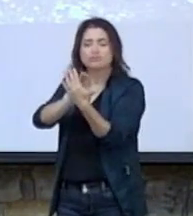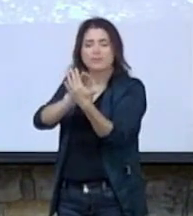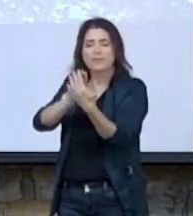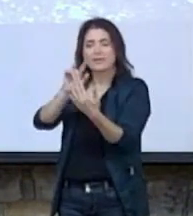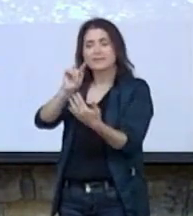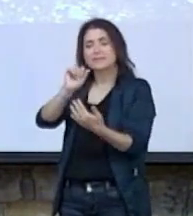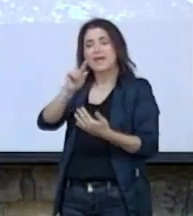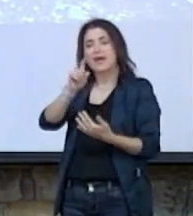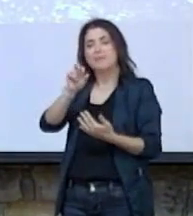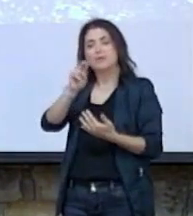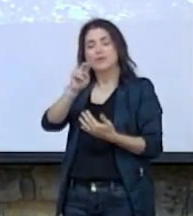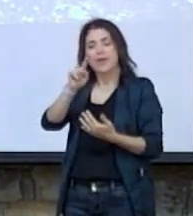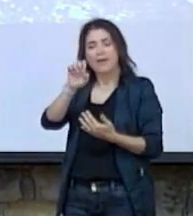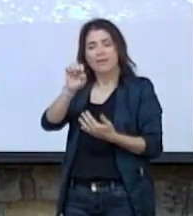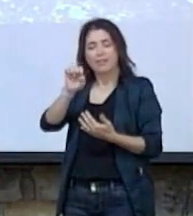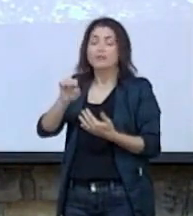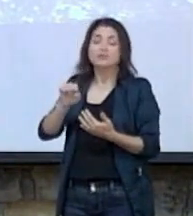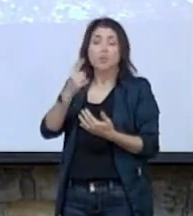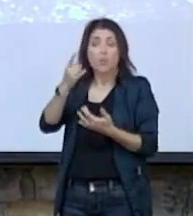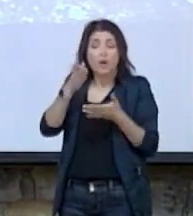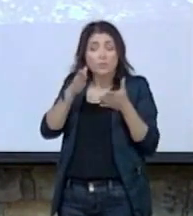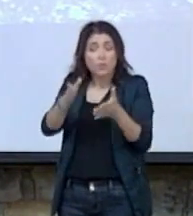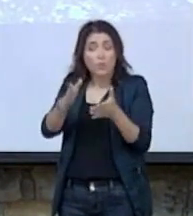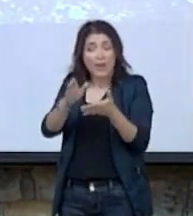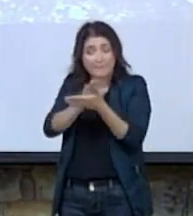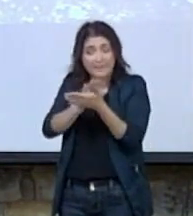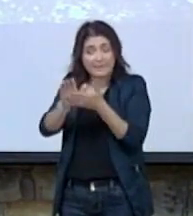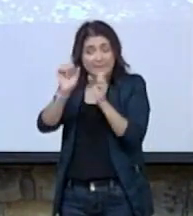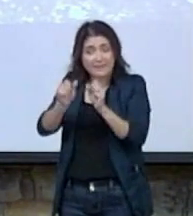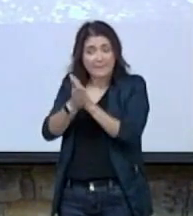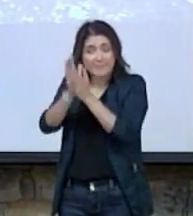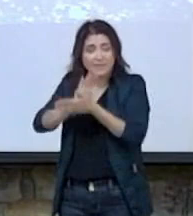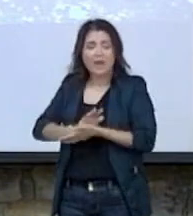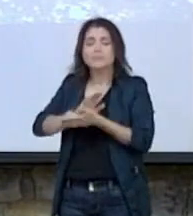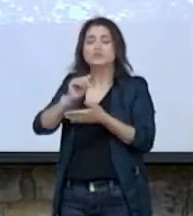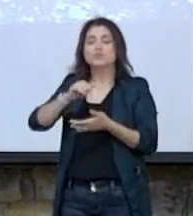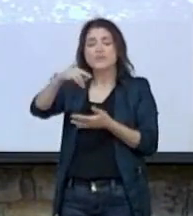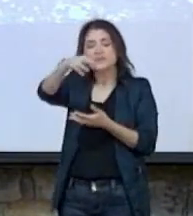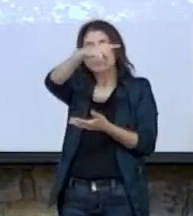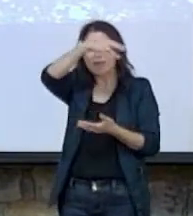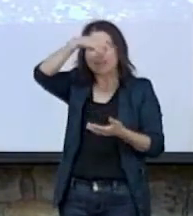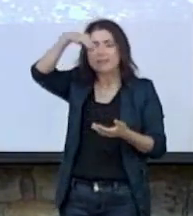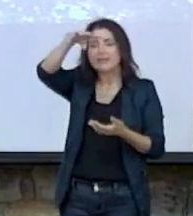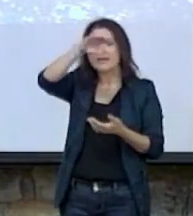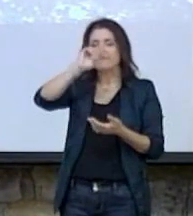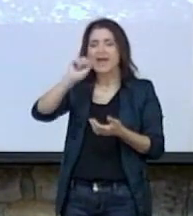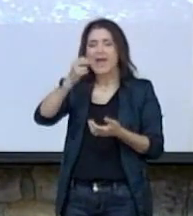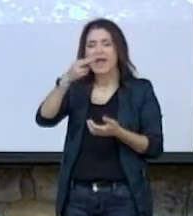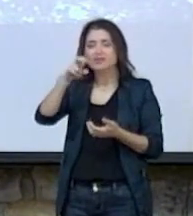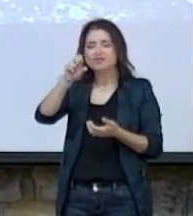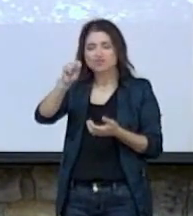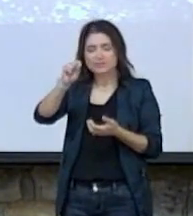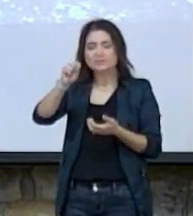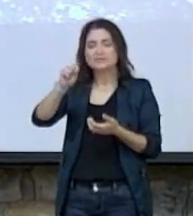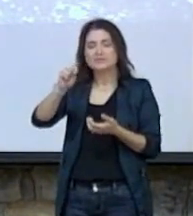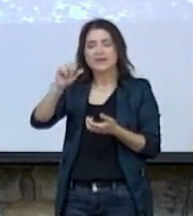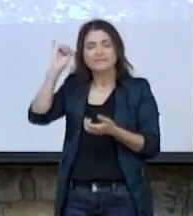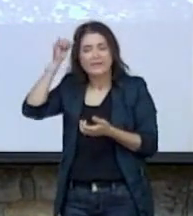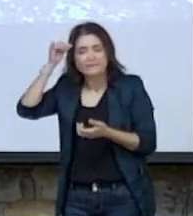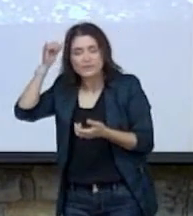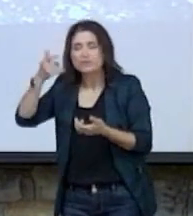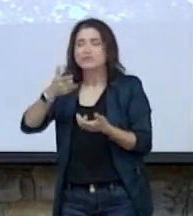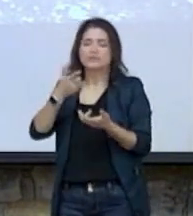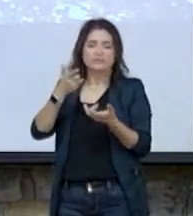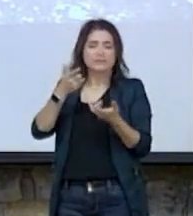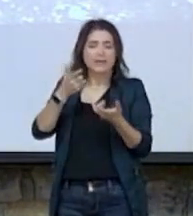so one of the ways they could be made clean again was through this sprinkling of the ashes of a heifer and the sanctification